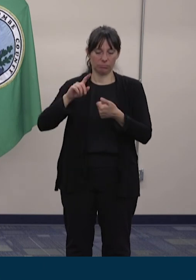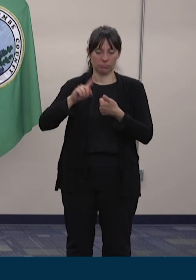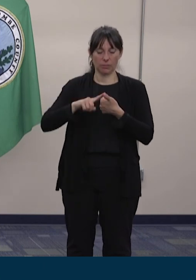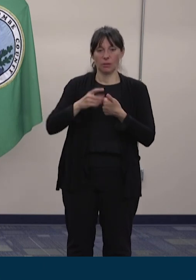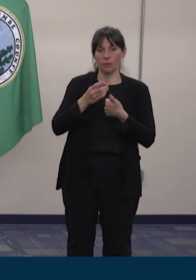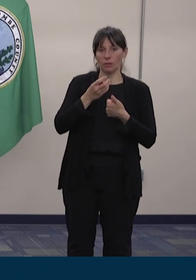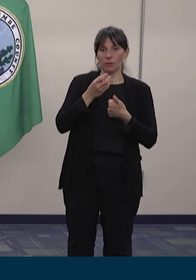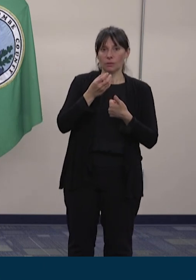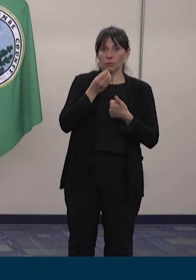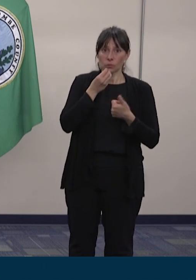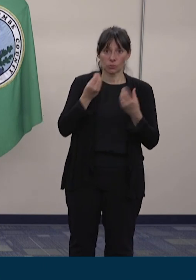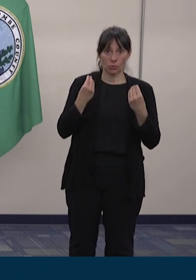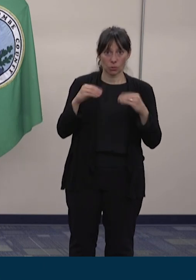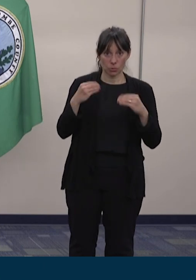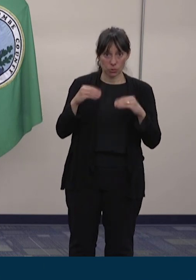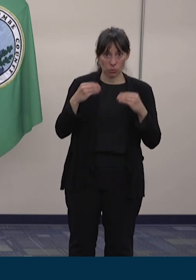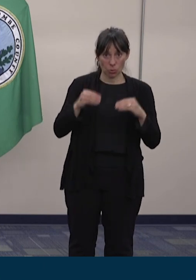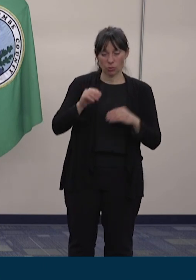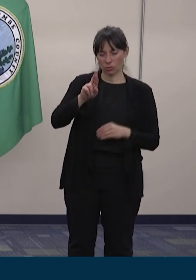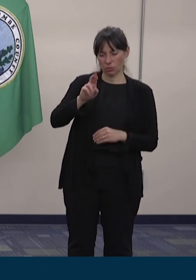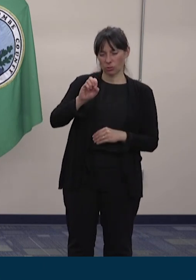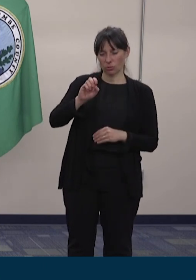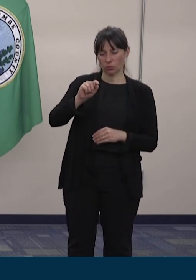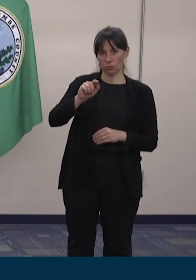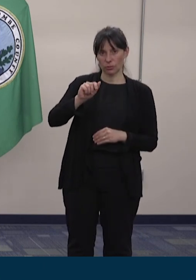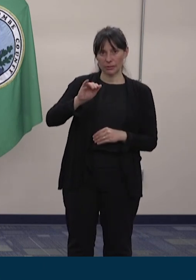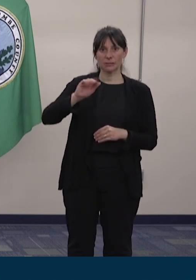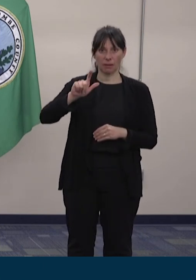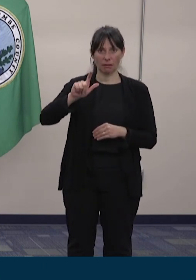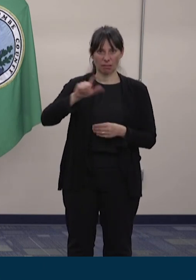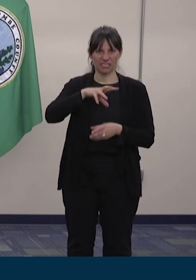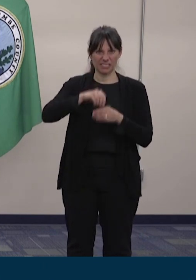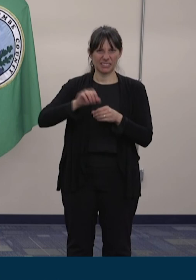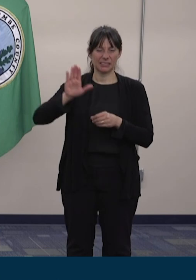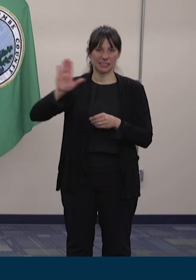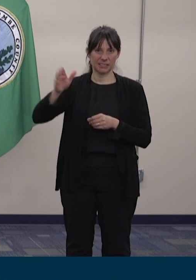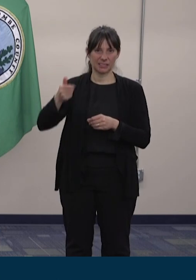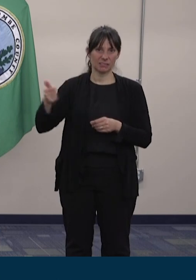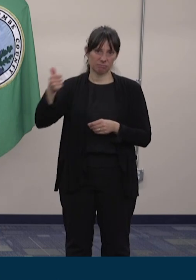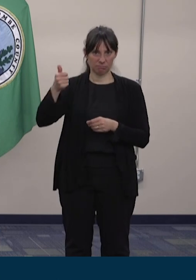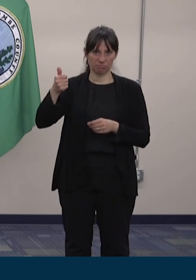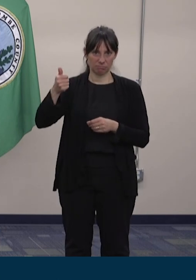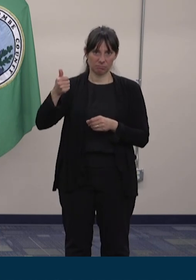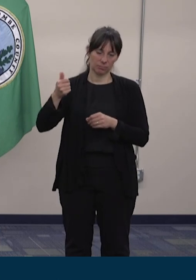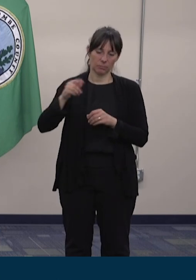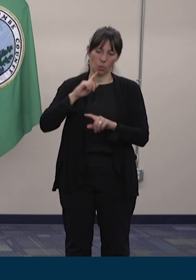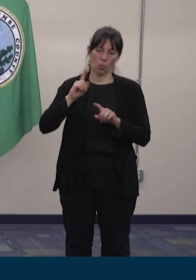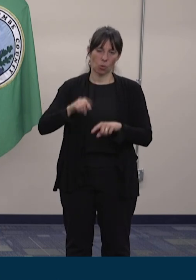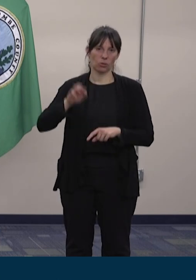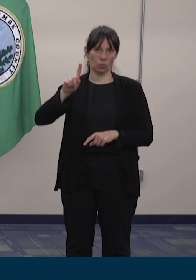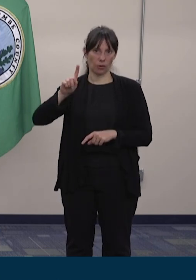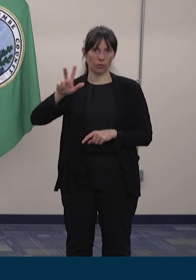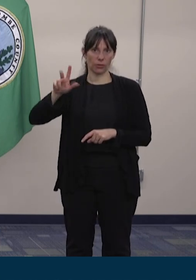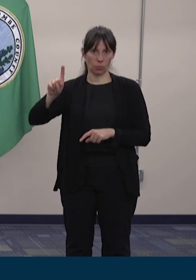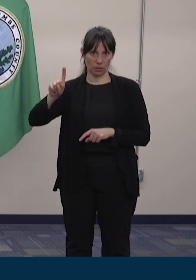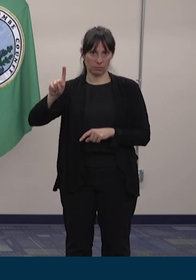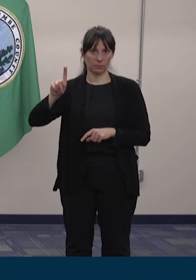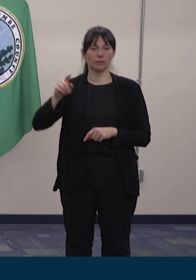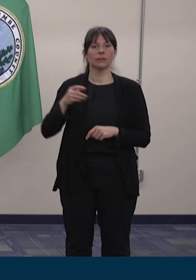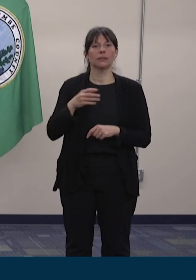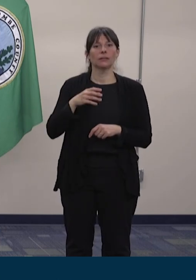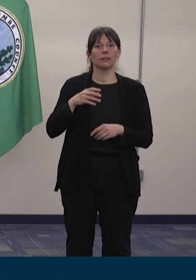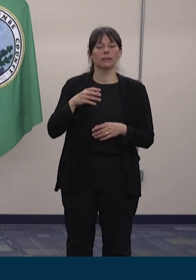retail, como which the las governor covered ventas in Executive Order number 131, en la orden and restrictions on 131 long-term care y las